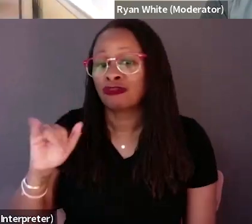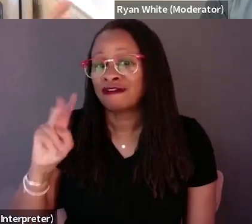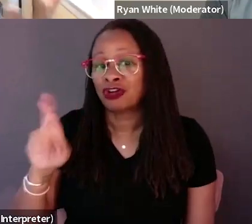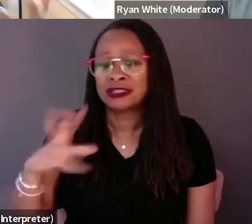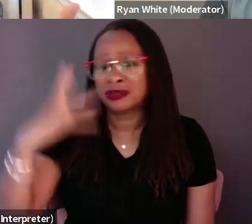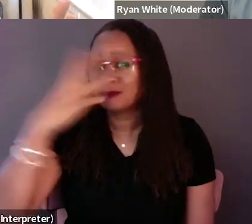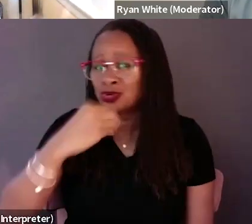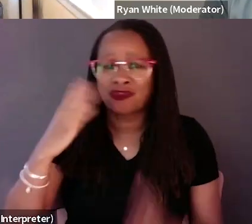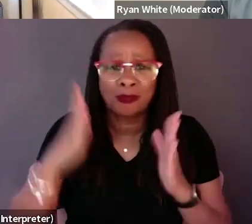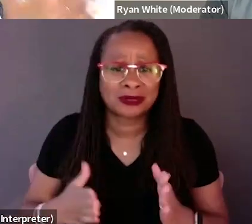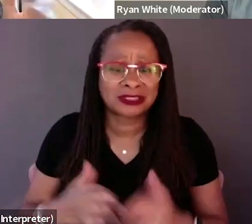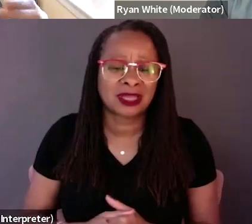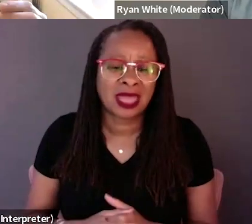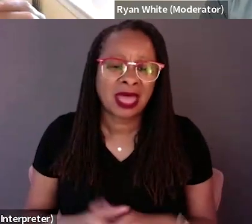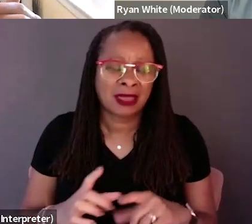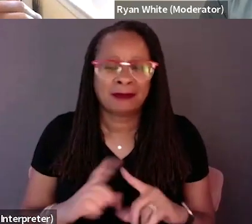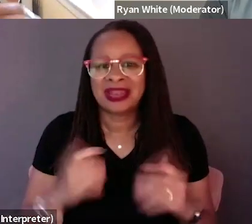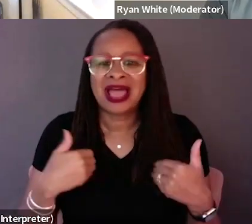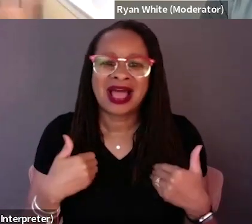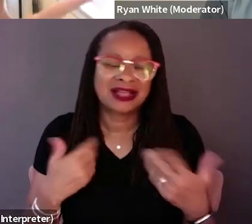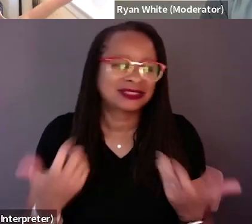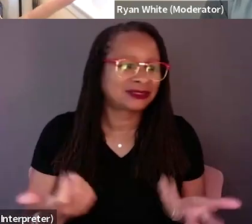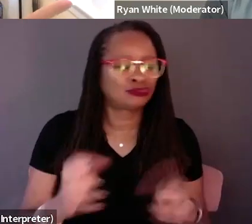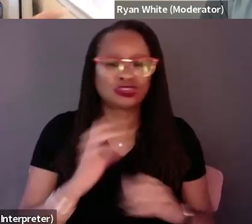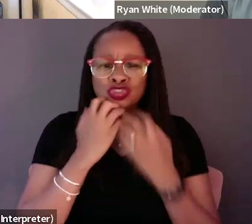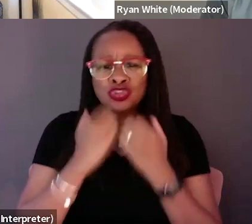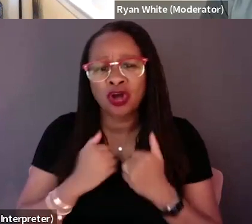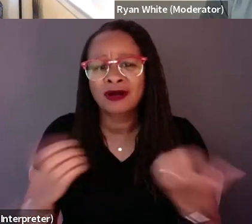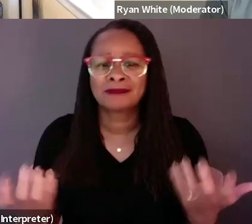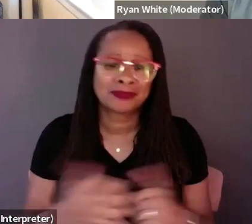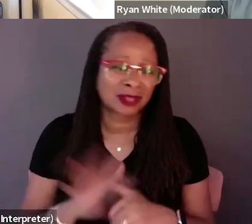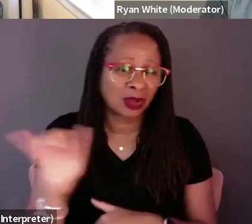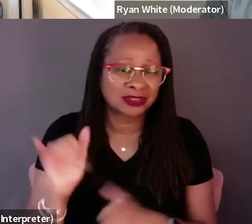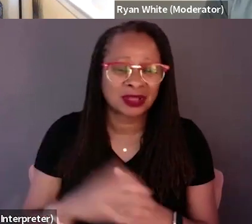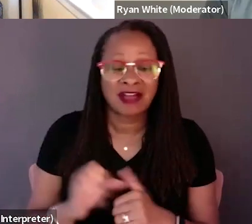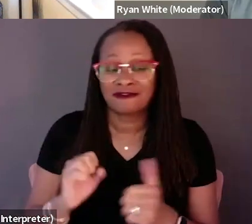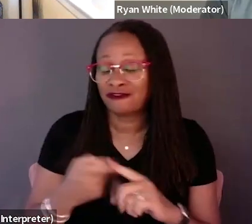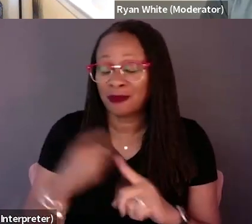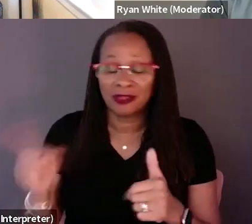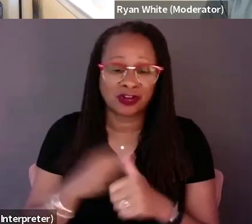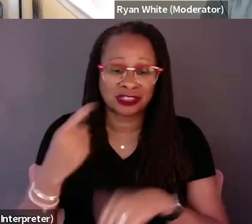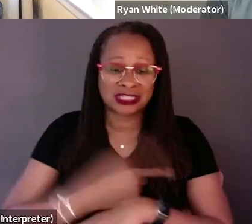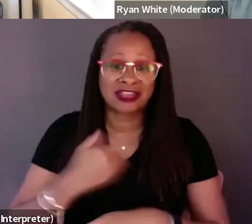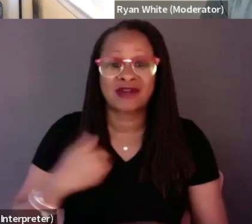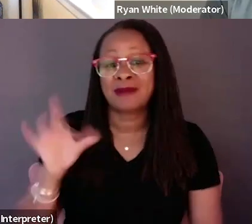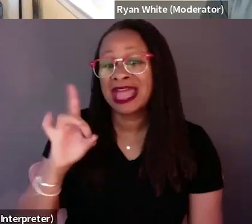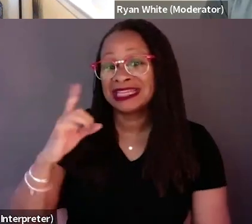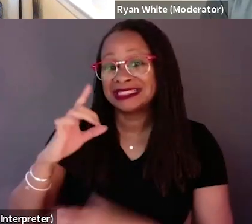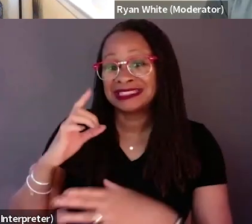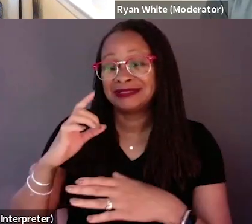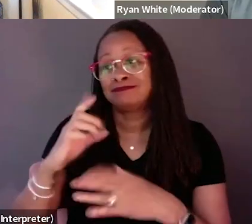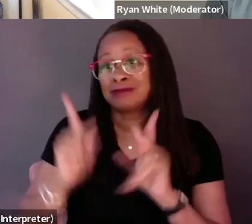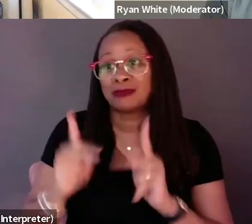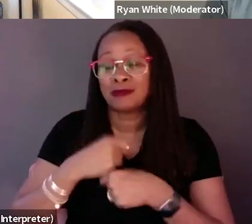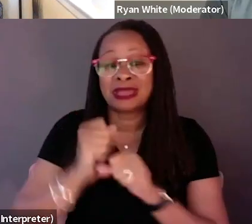River is a beautiful looking person, but also just has so much charisma. And like from that first day, there were about 8 people making posters.